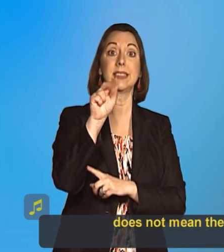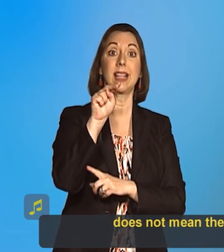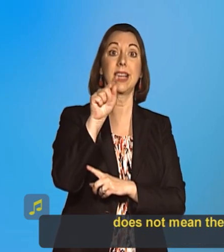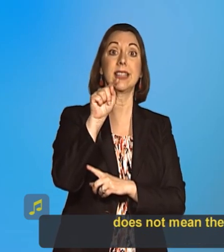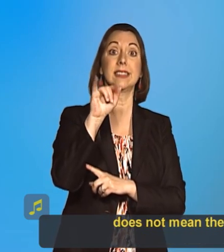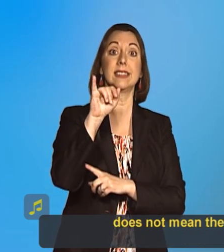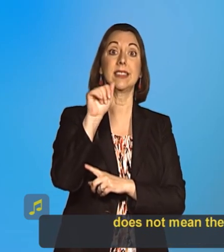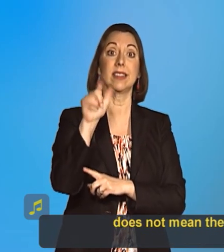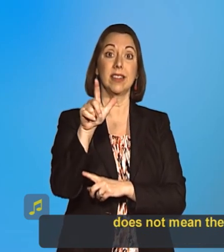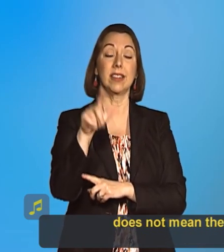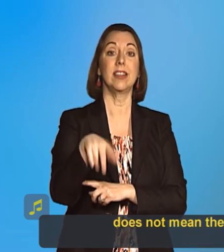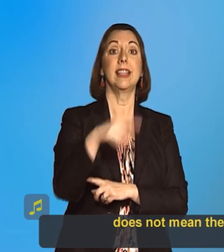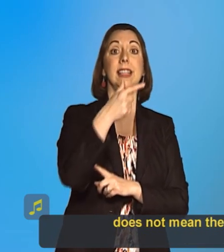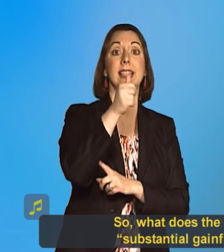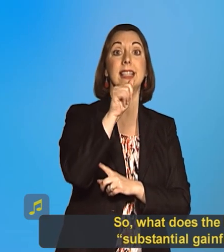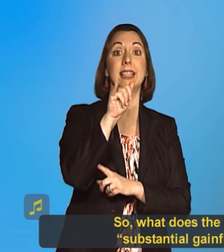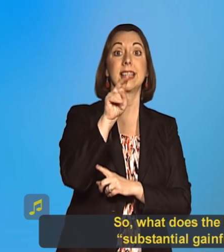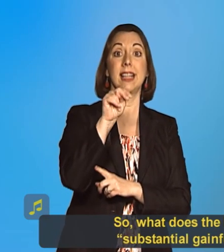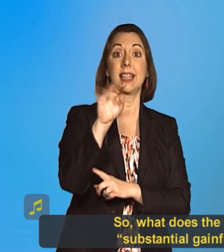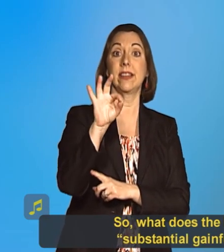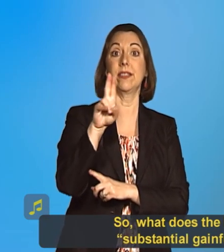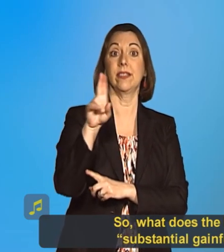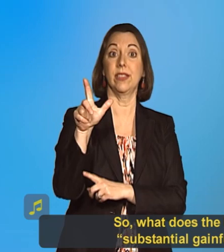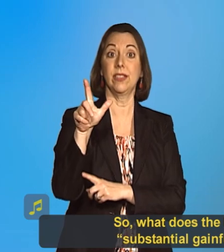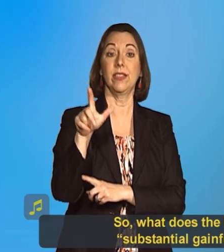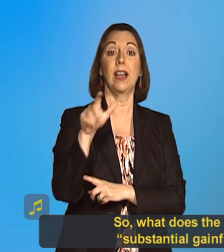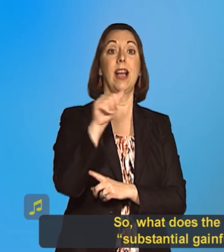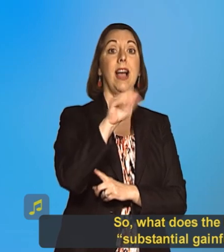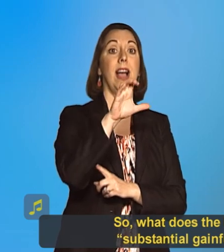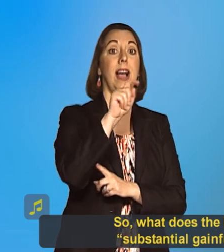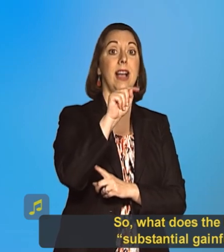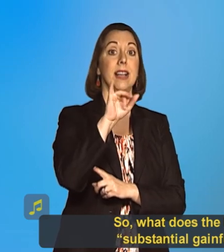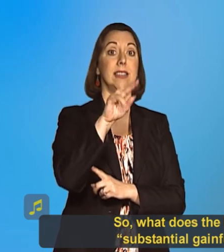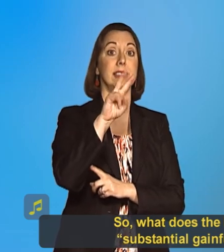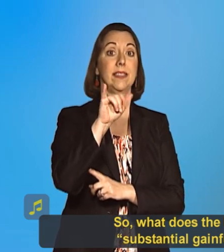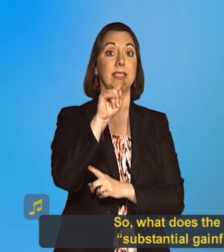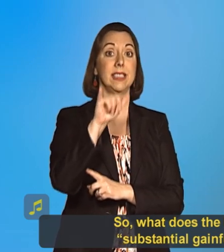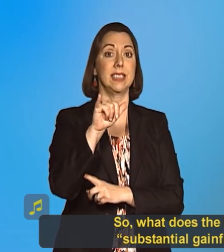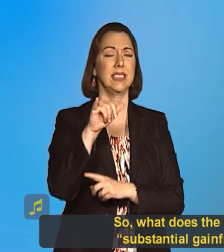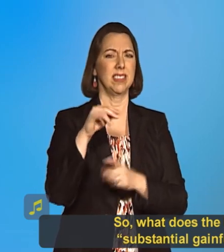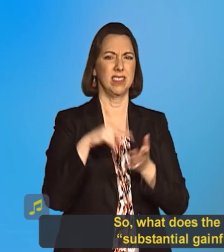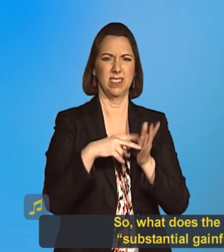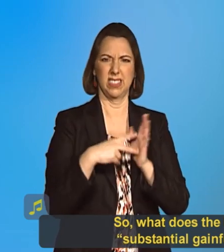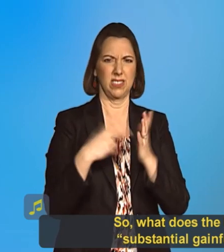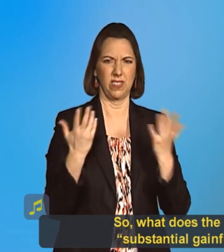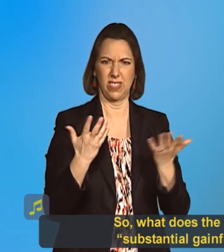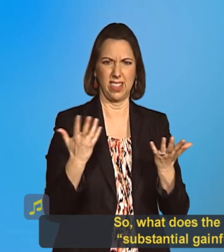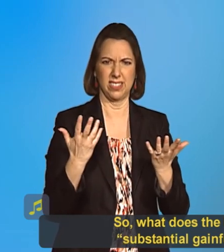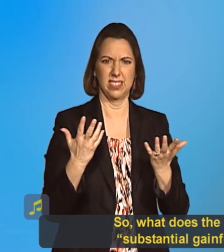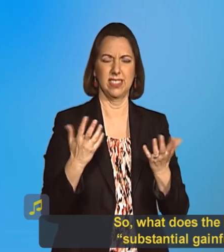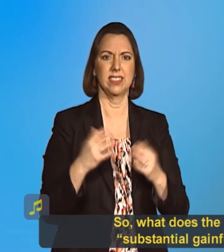they can't work. So, what does the IRS mean by substantial gainful activity?